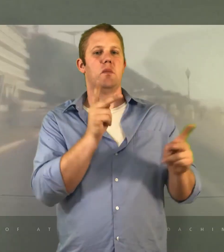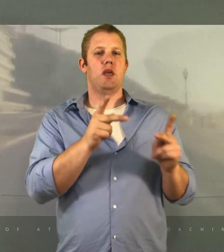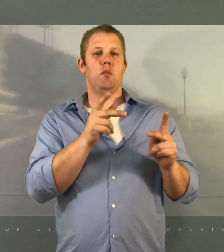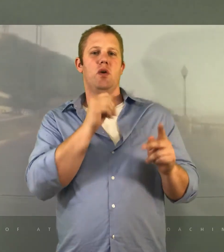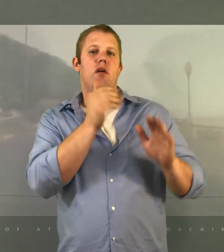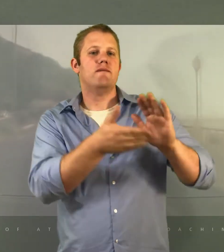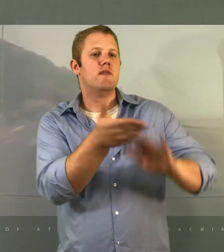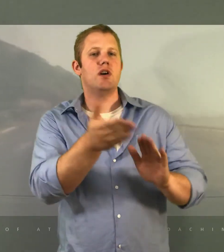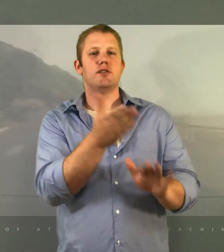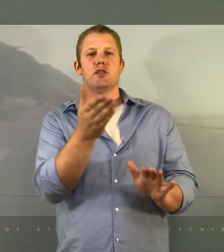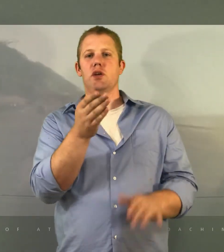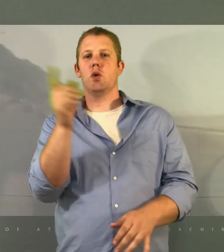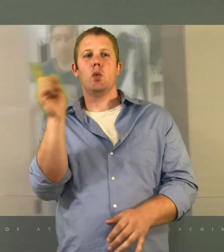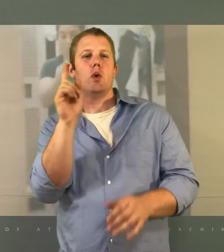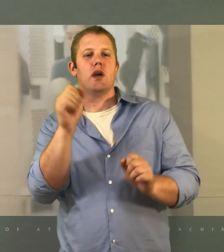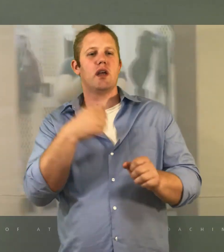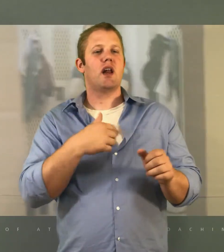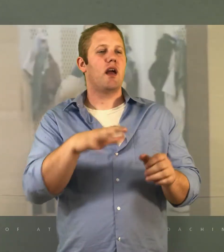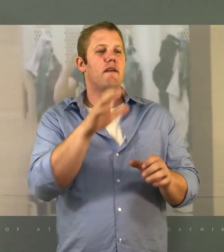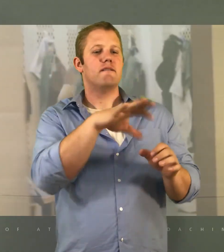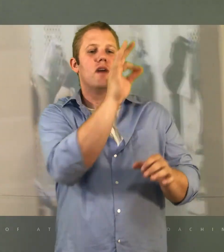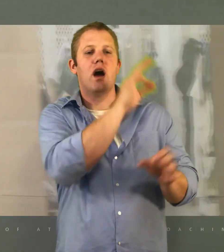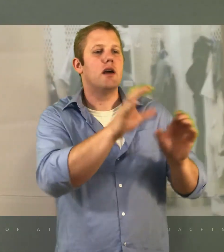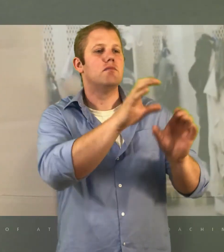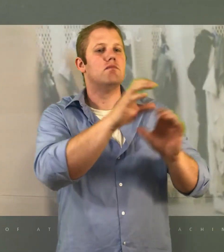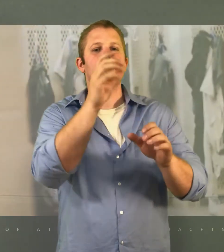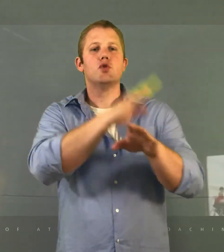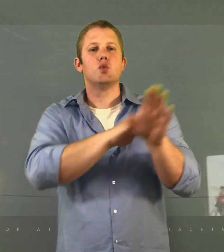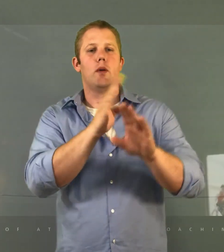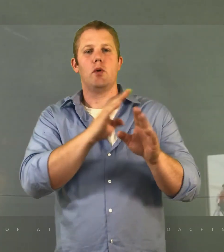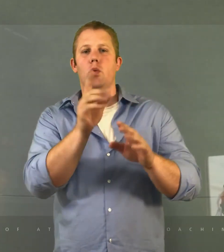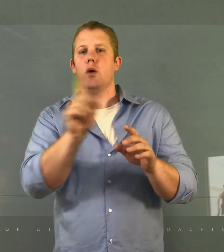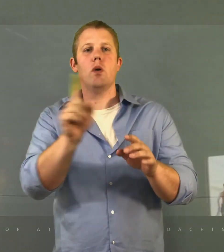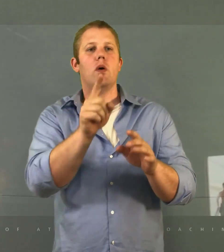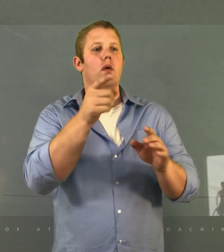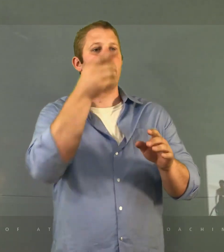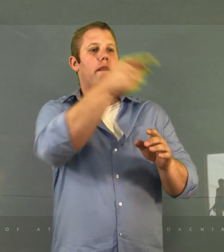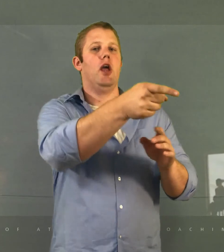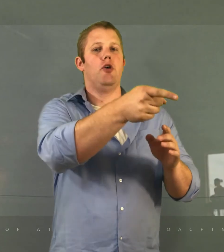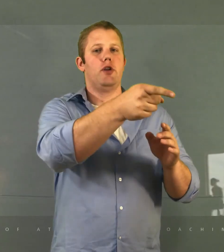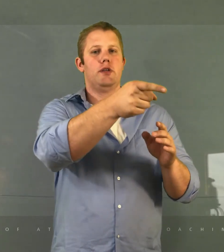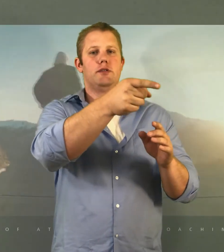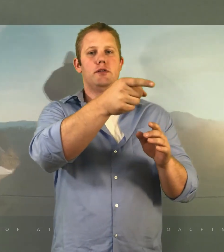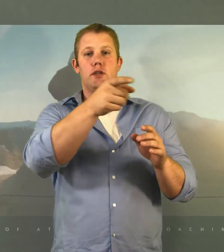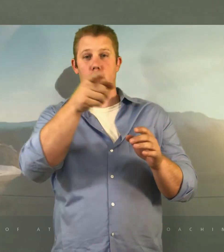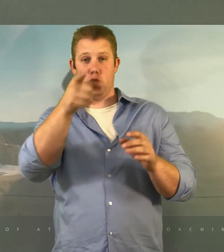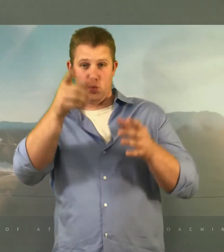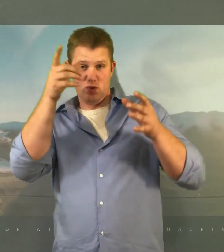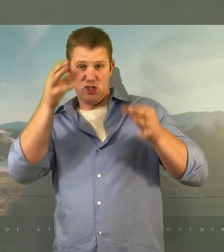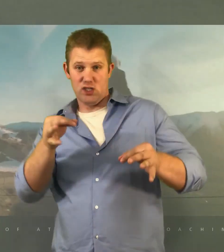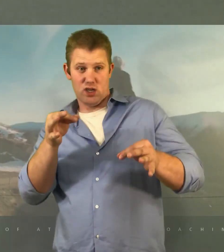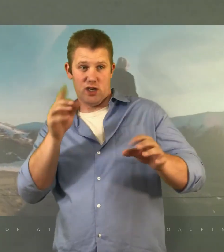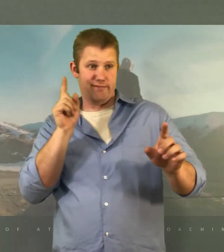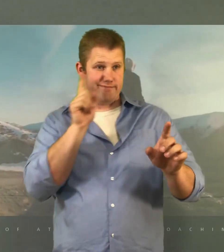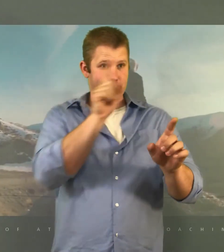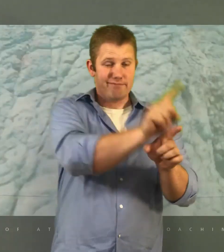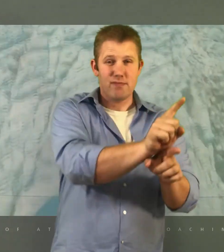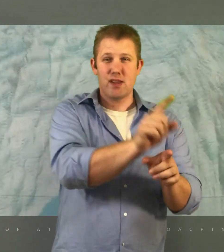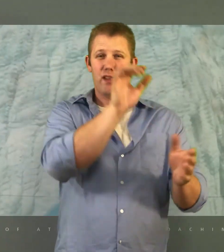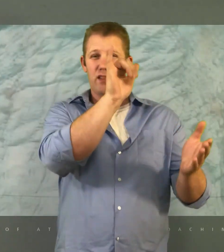crips, bloods, dysfunction? Where can I find and seek trouble? Where is it? Where is it? There it is.